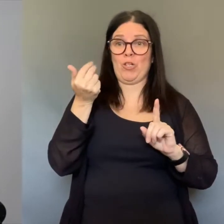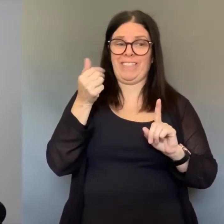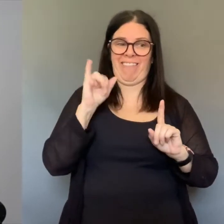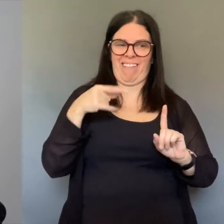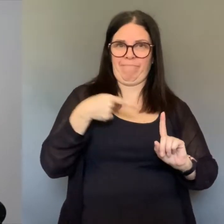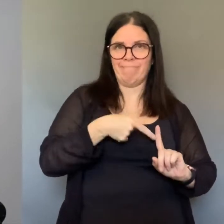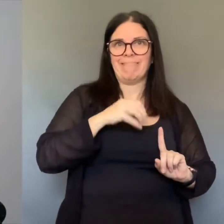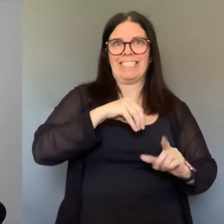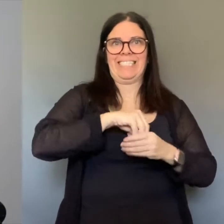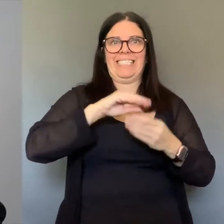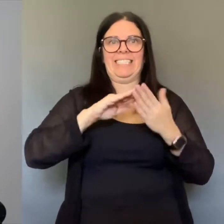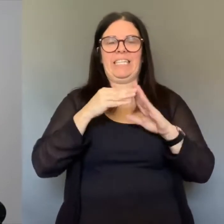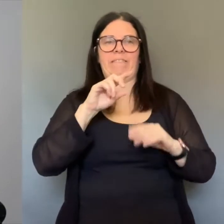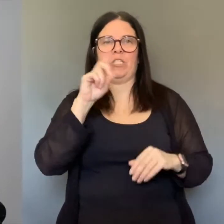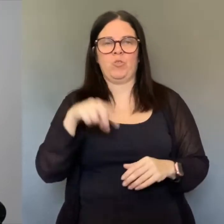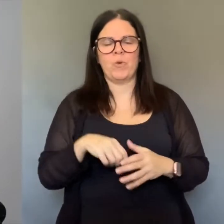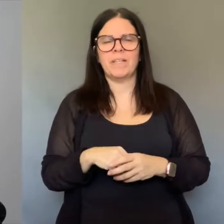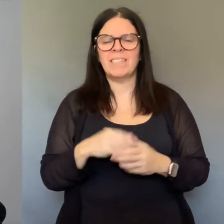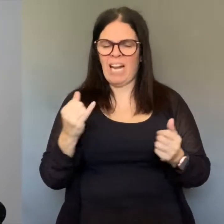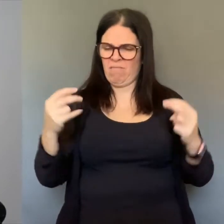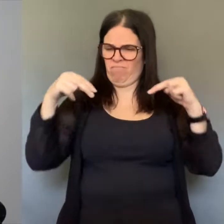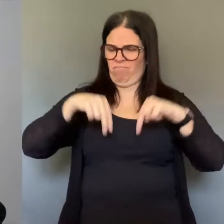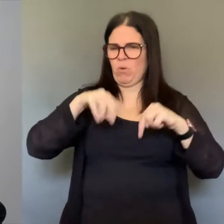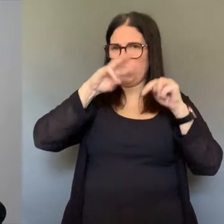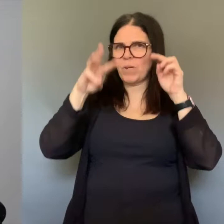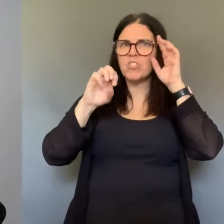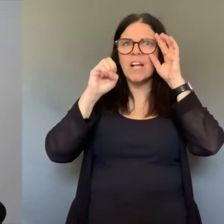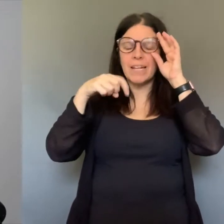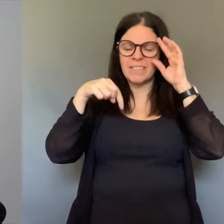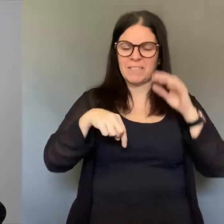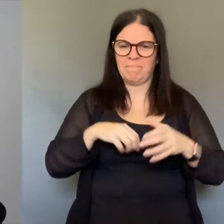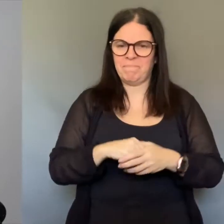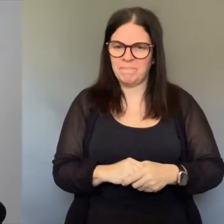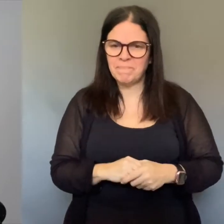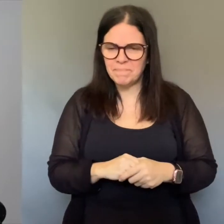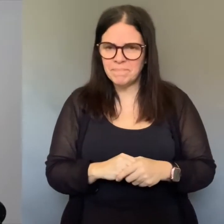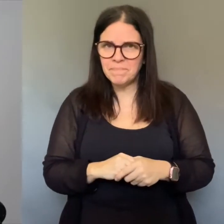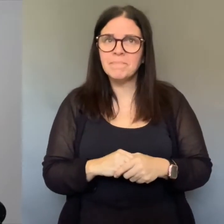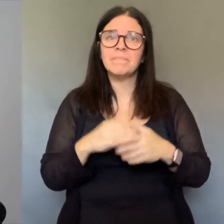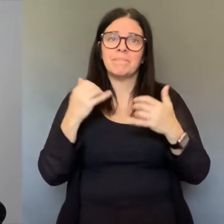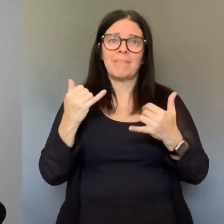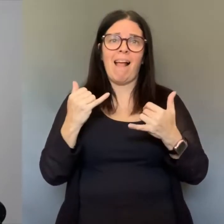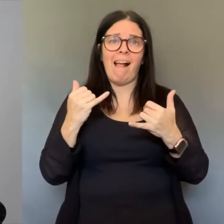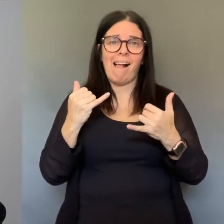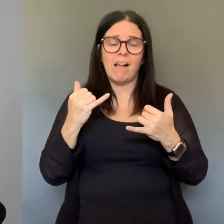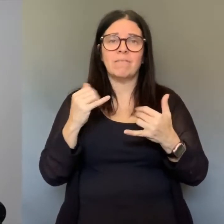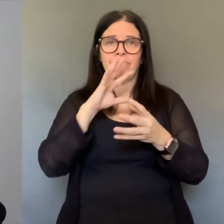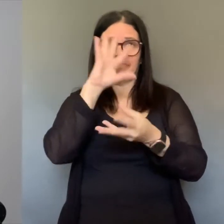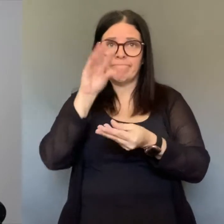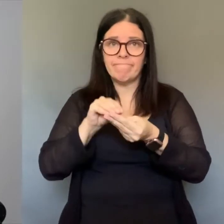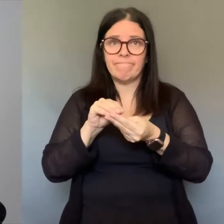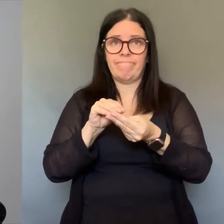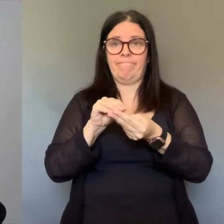37,778 cases, with 8,613 cases being in Detroit. Today, we are